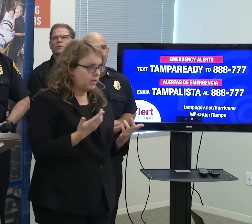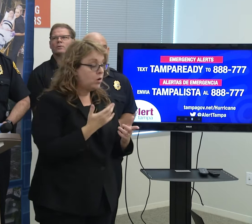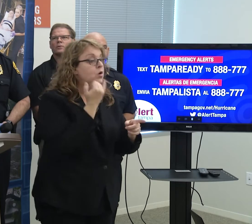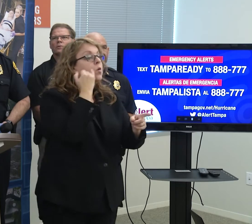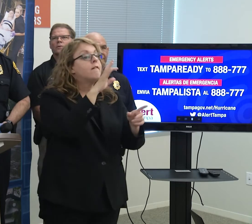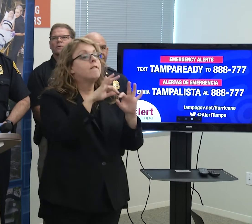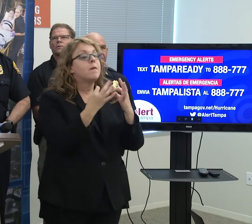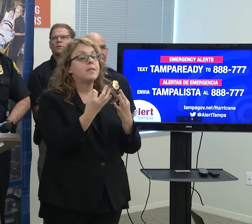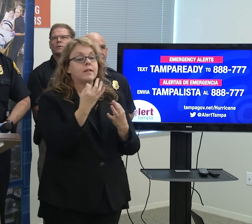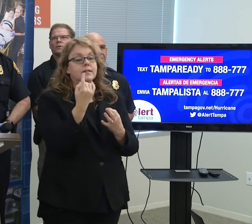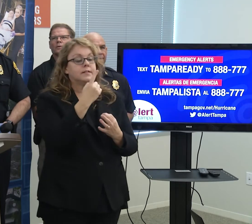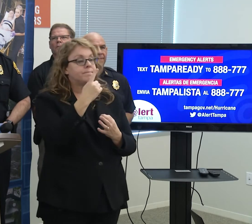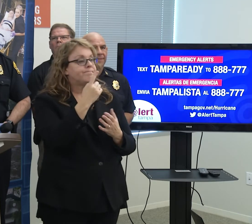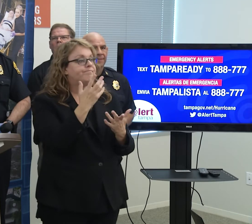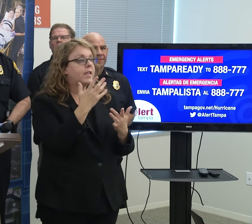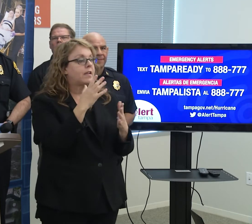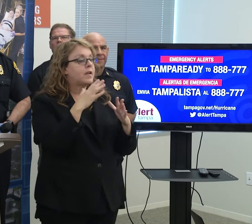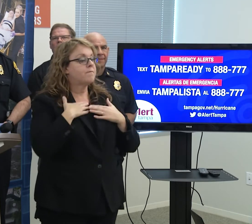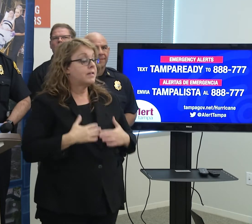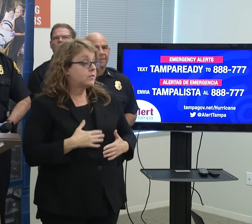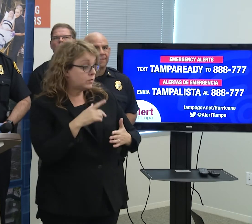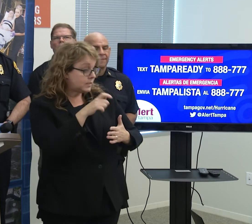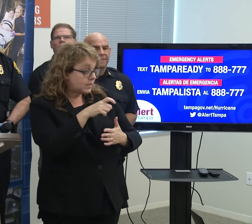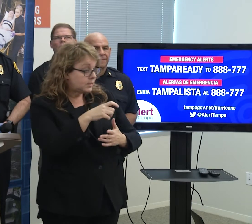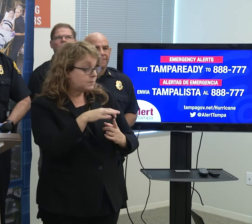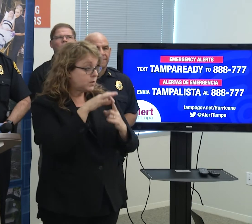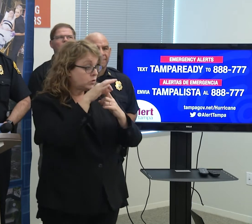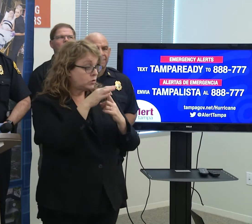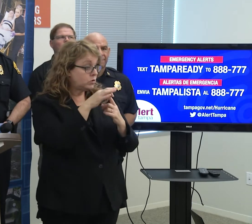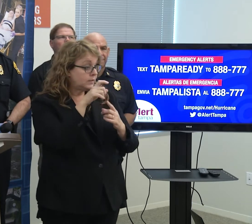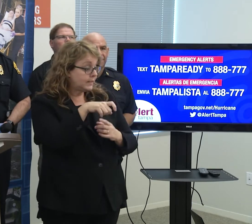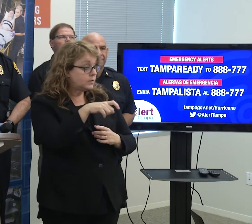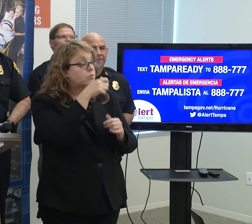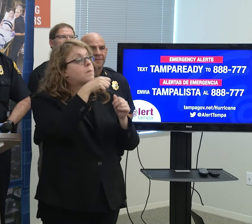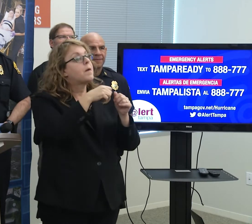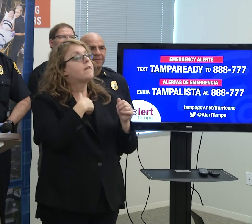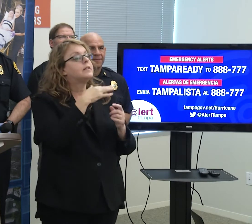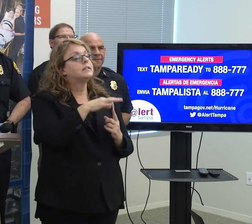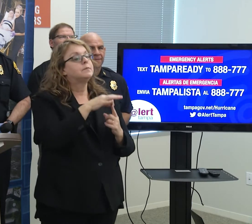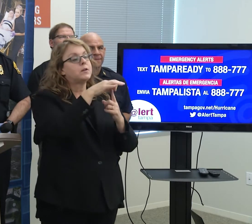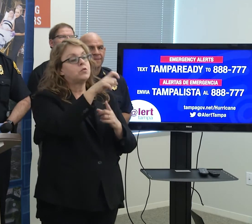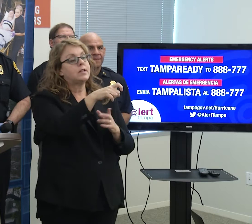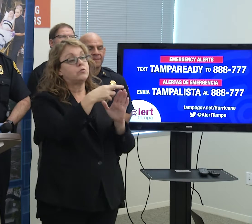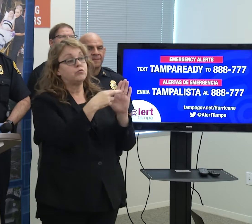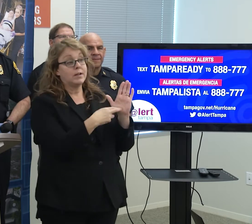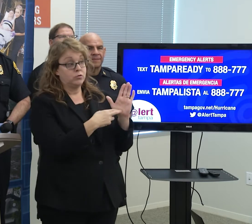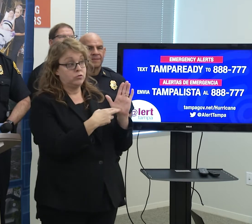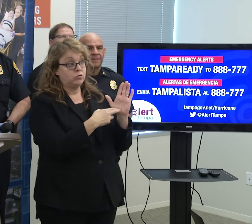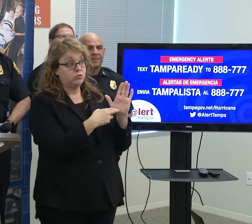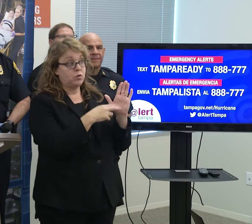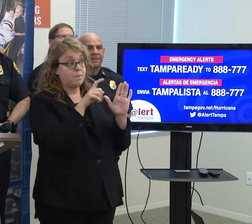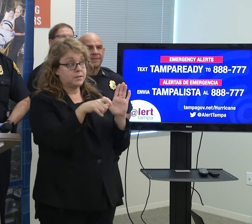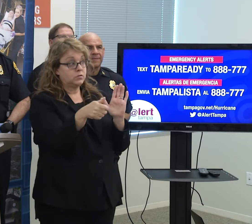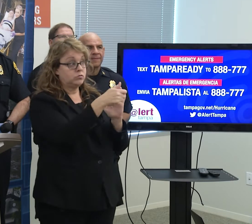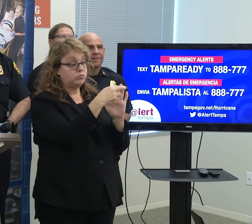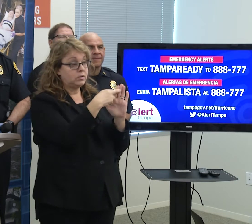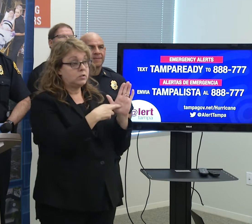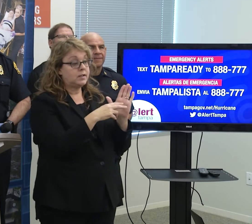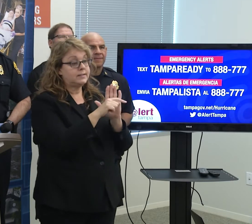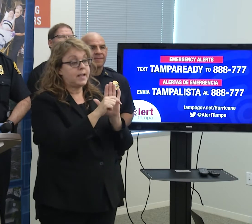loved one with a special need, if you recall, we have our special needs registry that you can